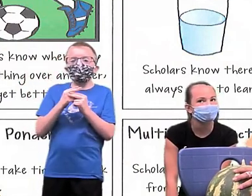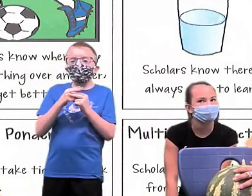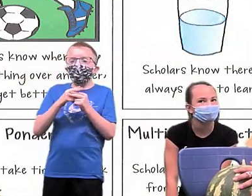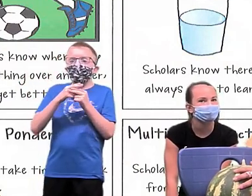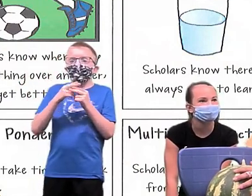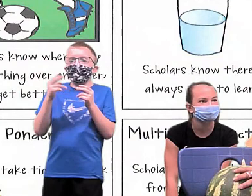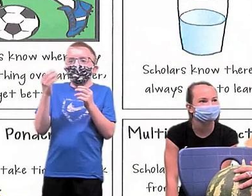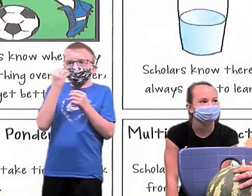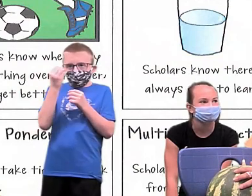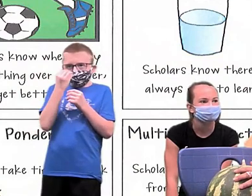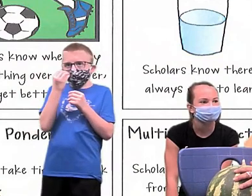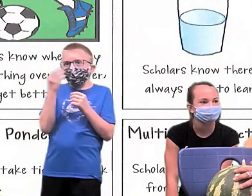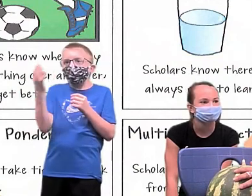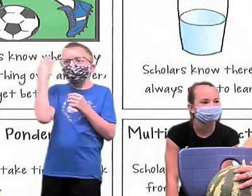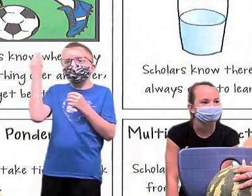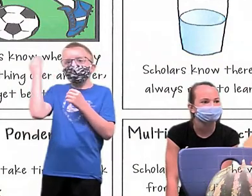this Friday.